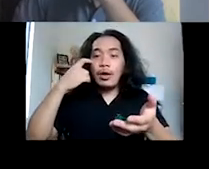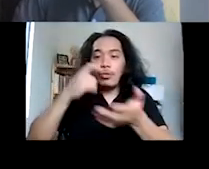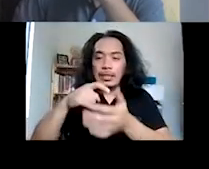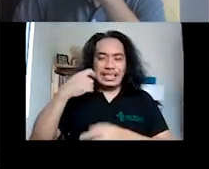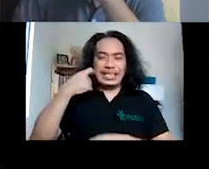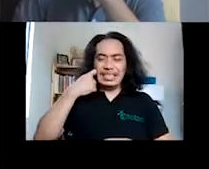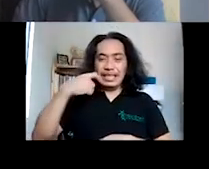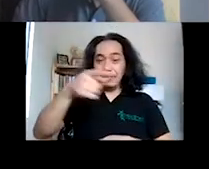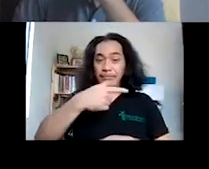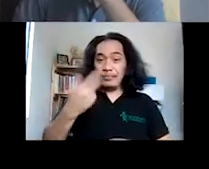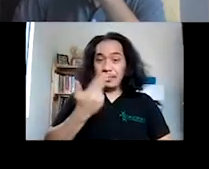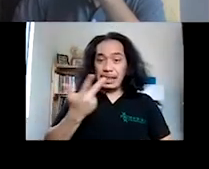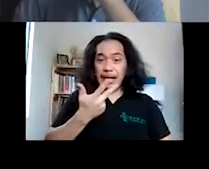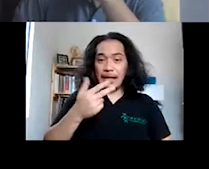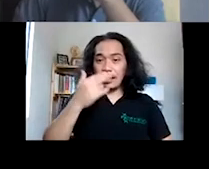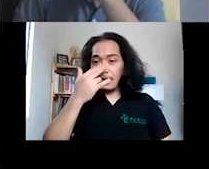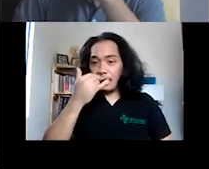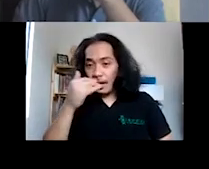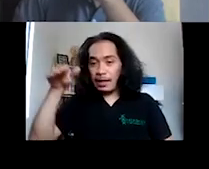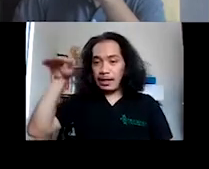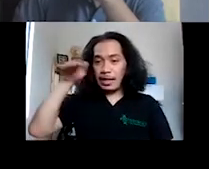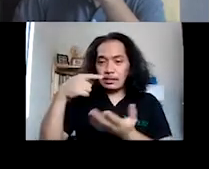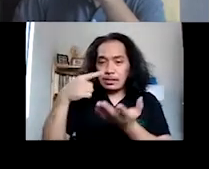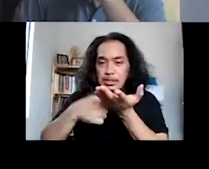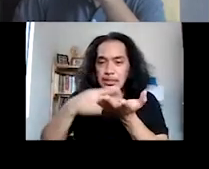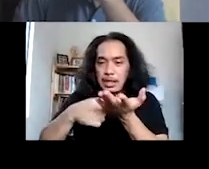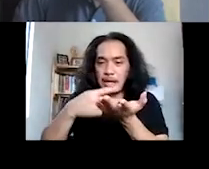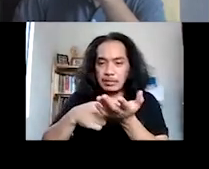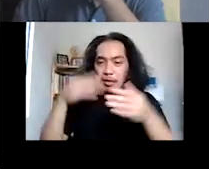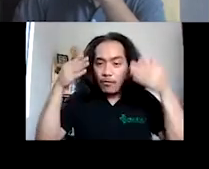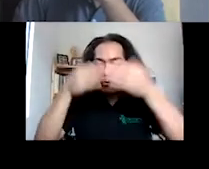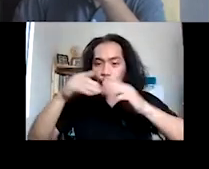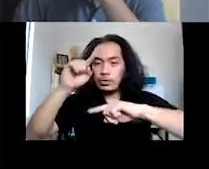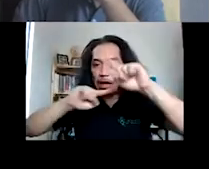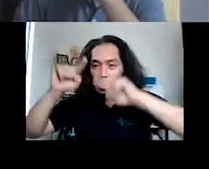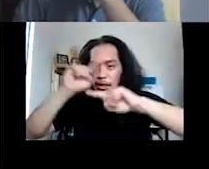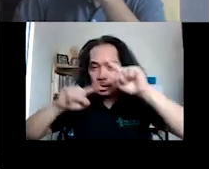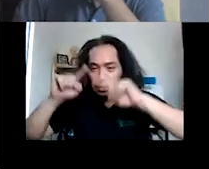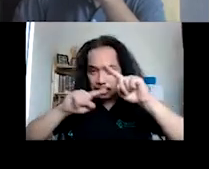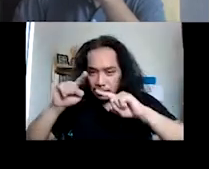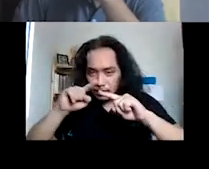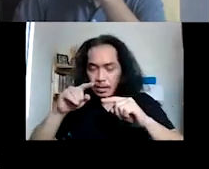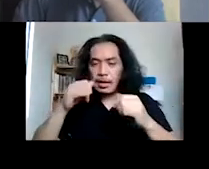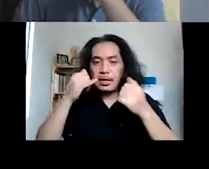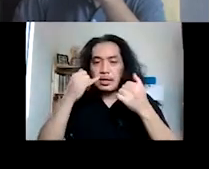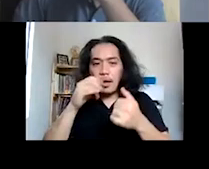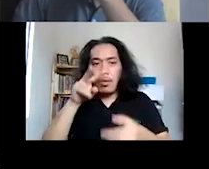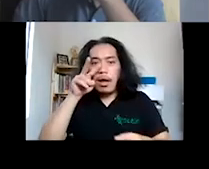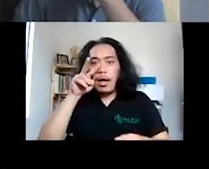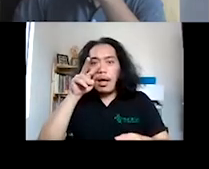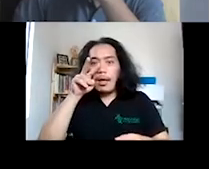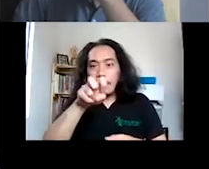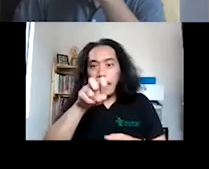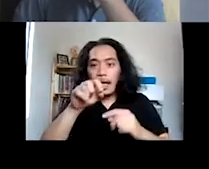Sorry, sir. At this moment, Nat, Renz, and I were discussing about